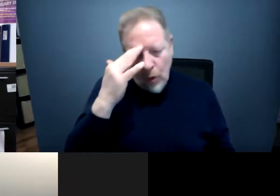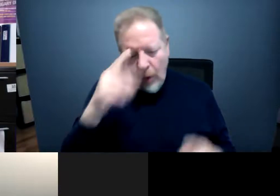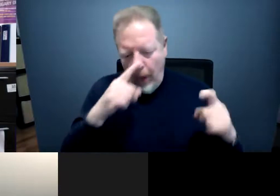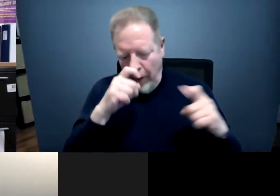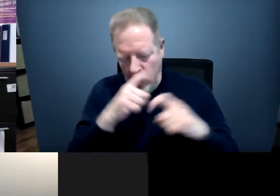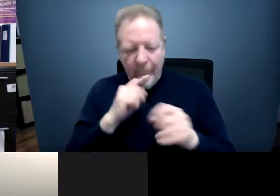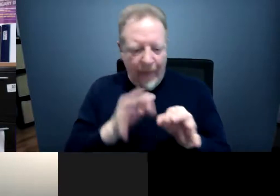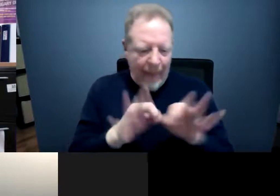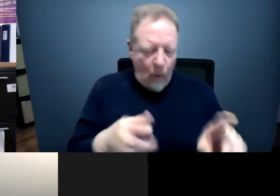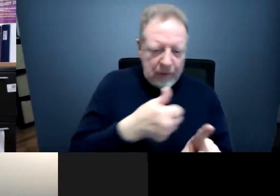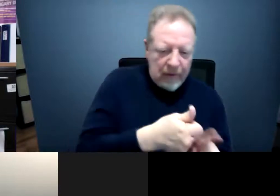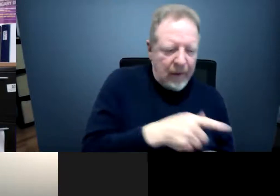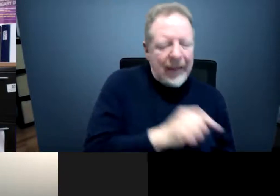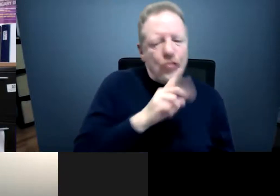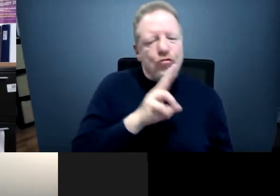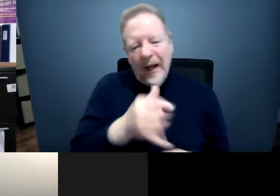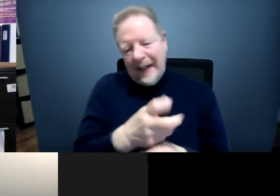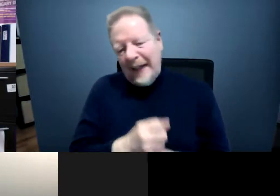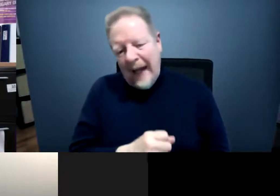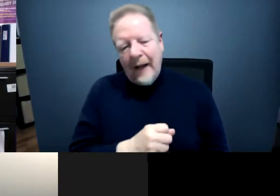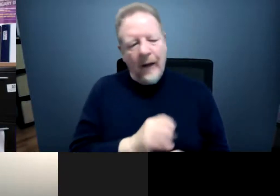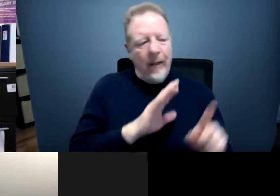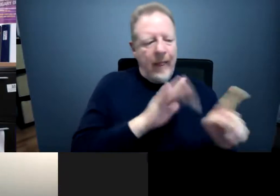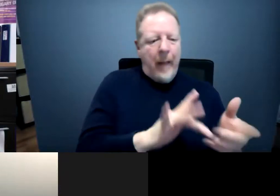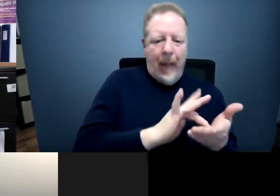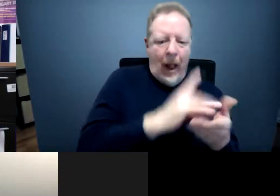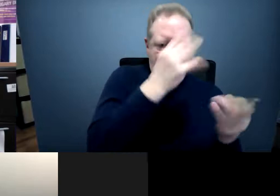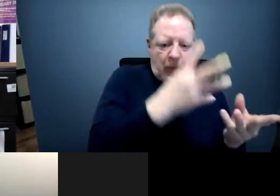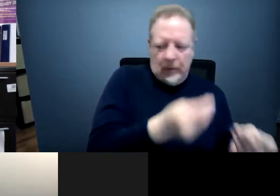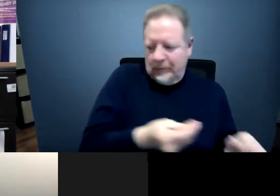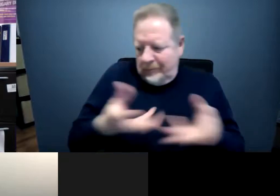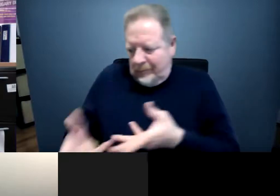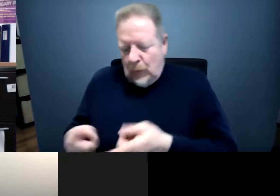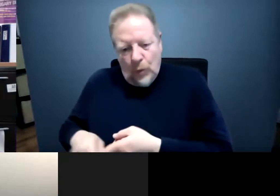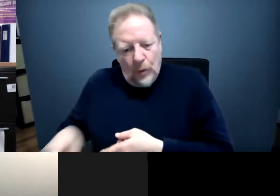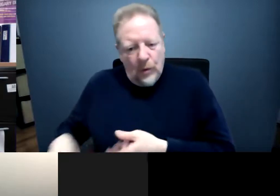language, and they're not really getting the point of view across. And a lot is getting missed.